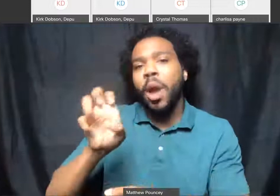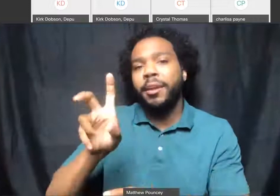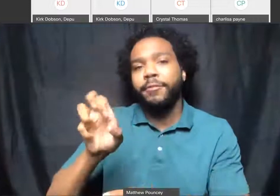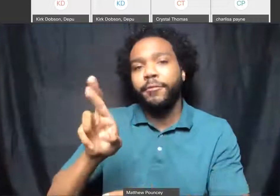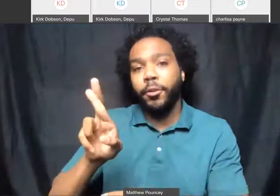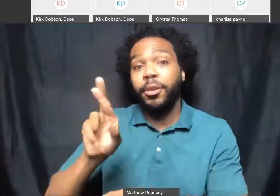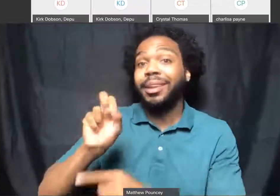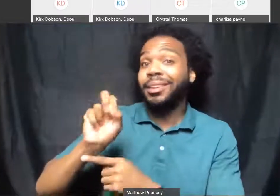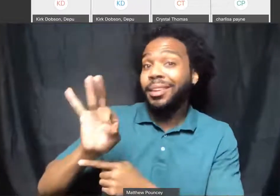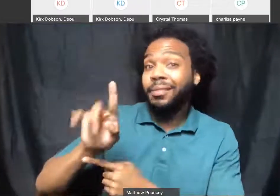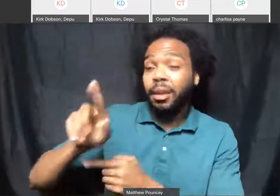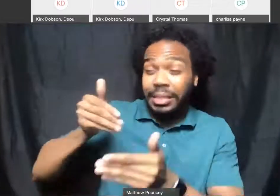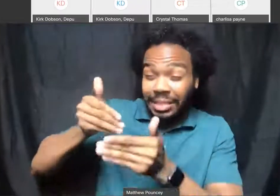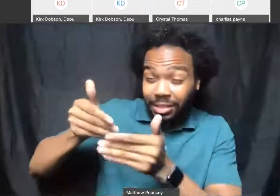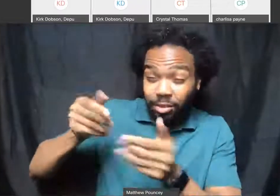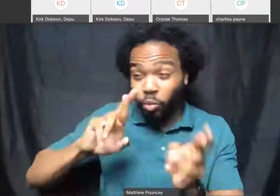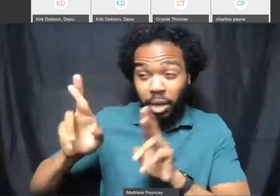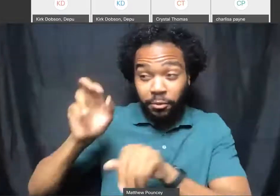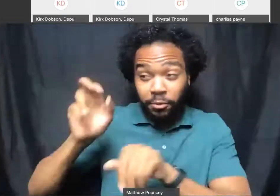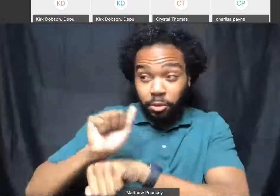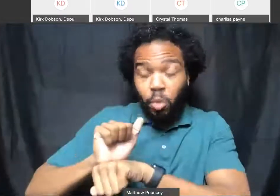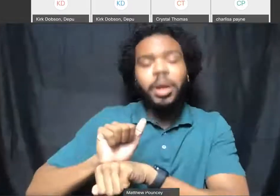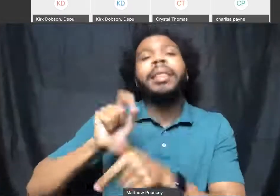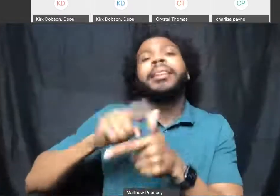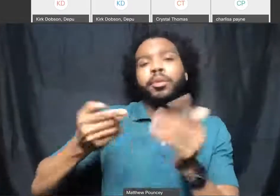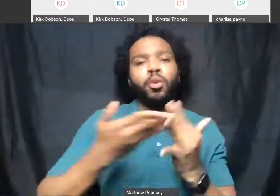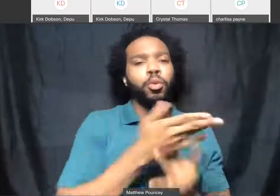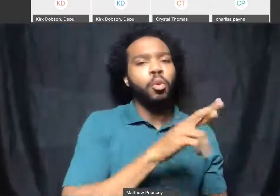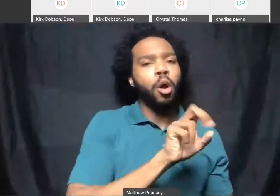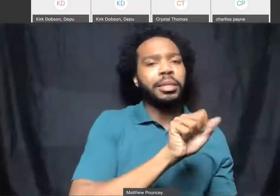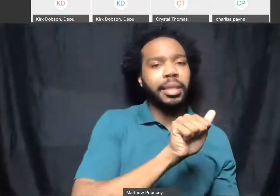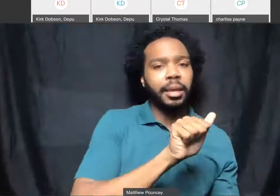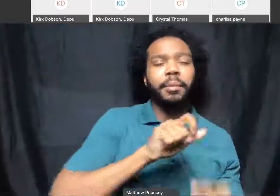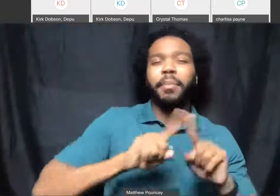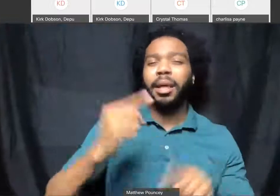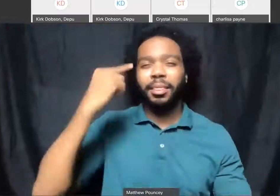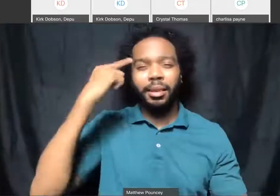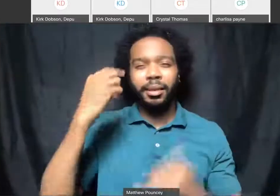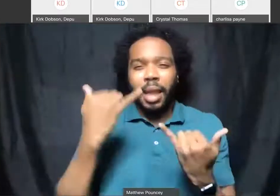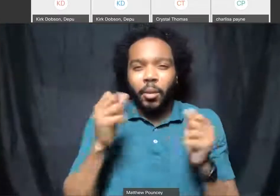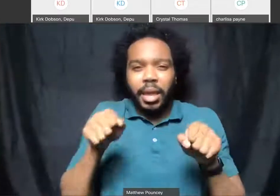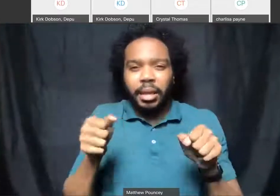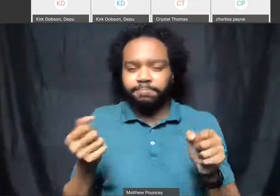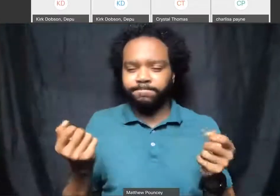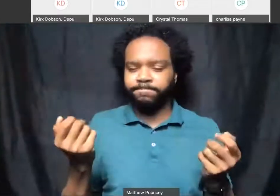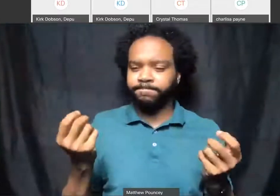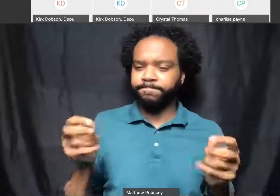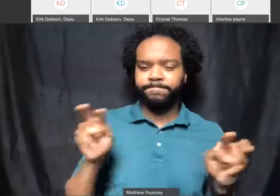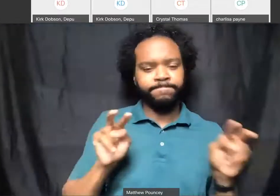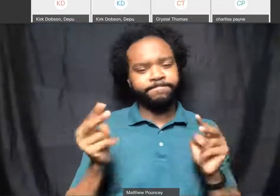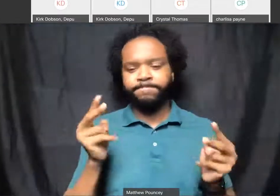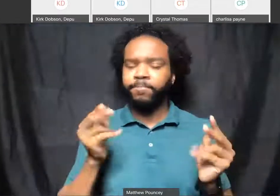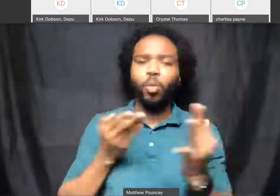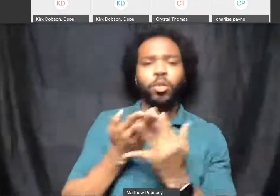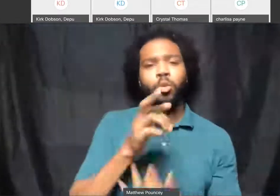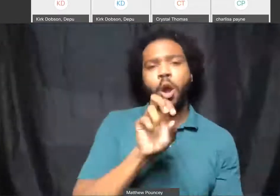being job ready, then they would get it from RSA. But I think that we might be able to look at doing this through RSA so